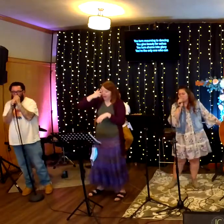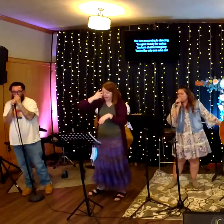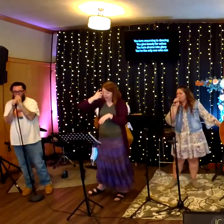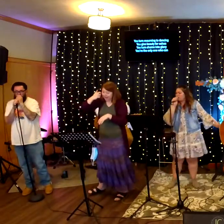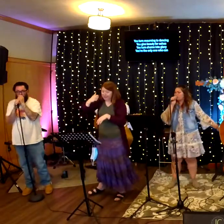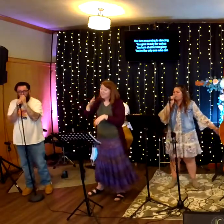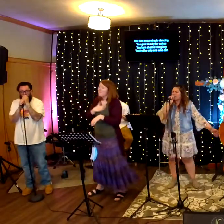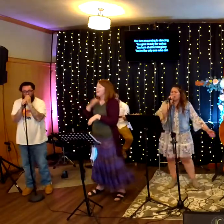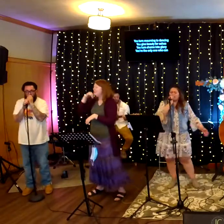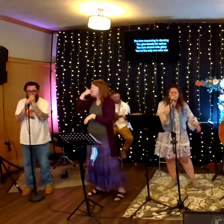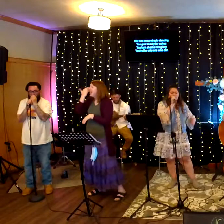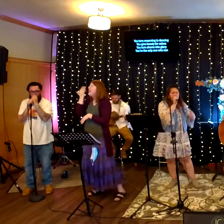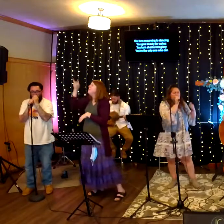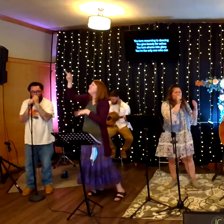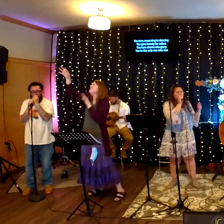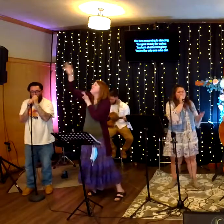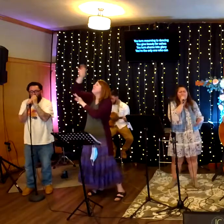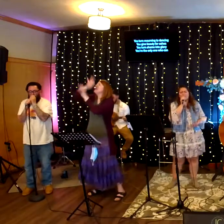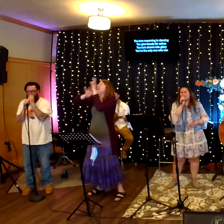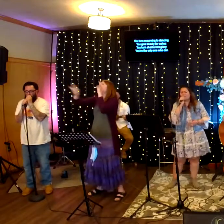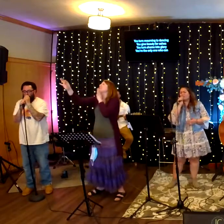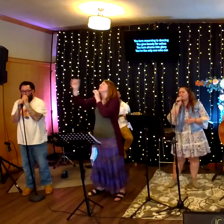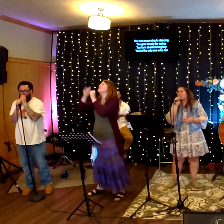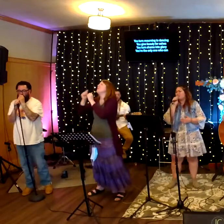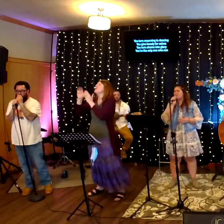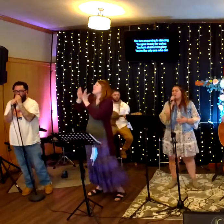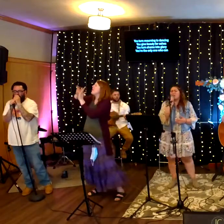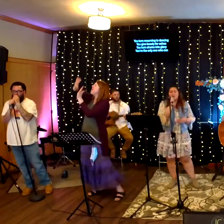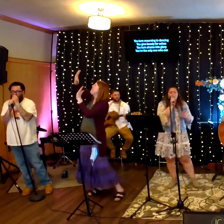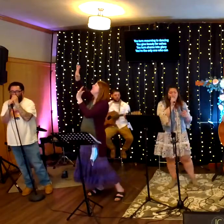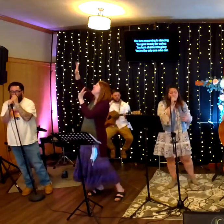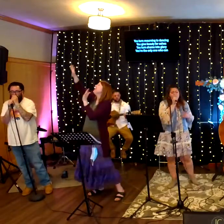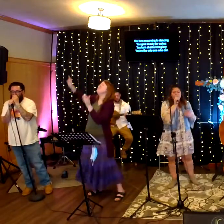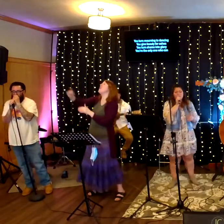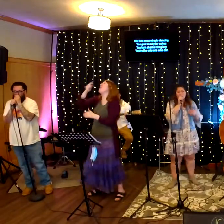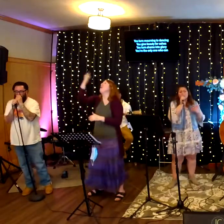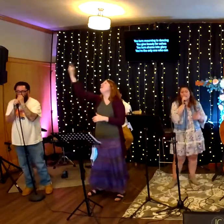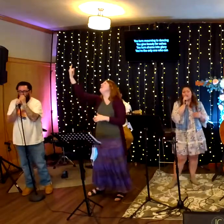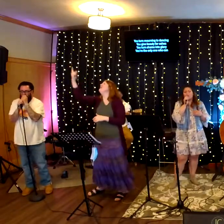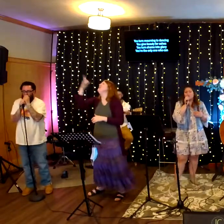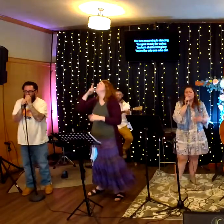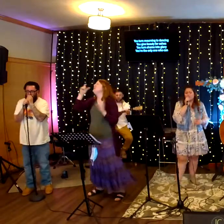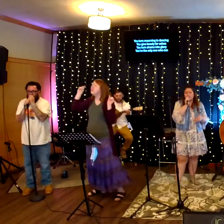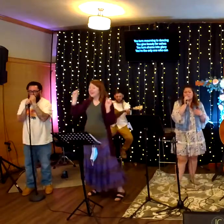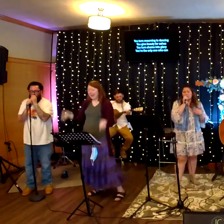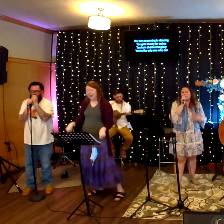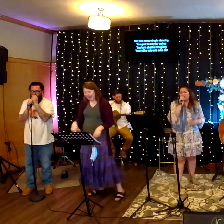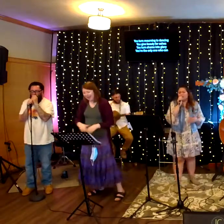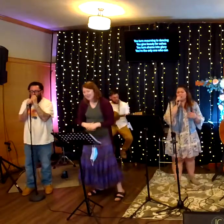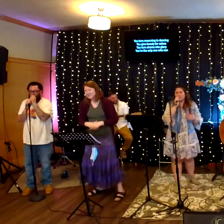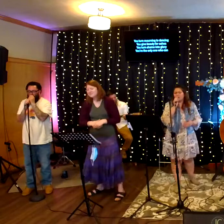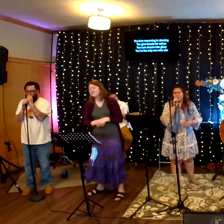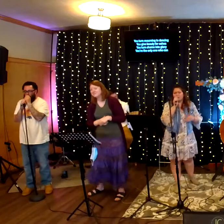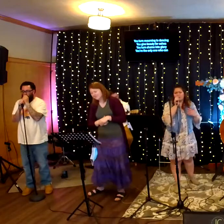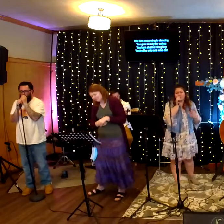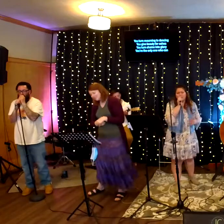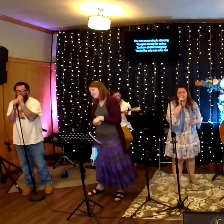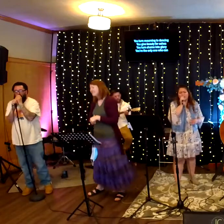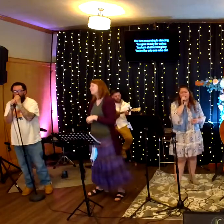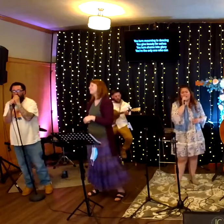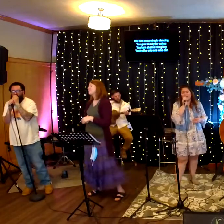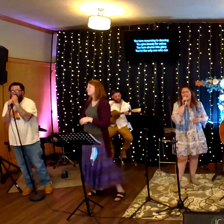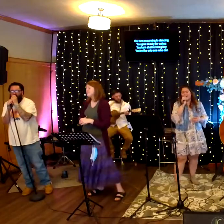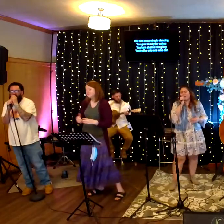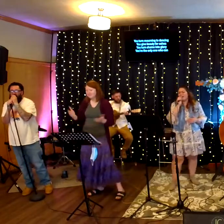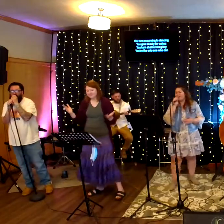ashes. You turn shame into glory. You're the only one who